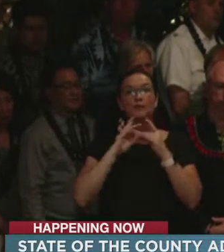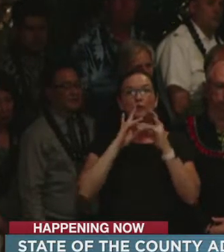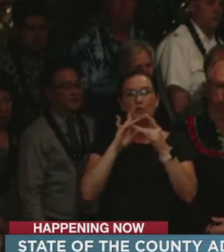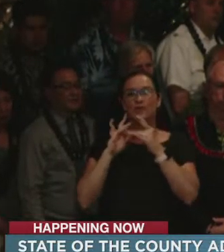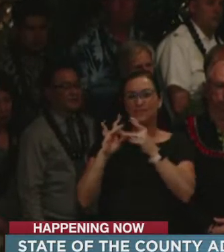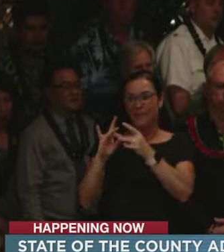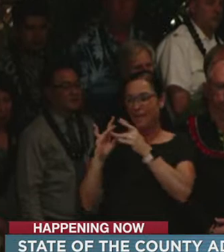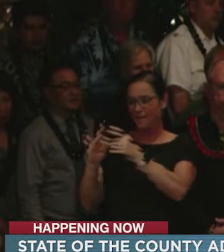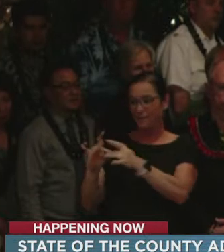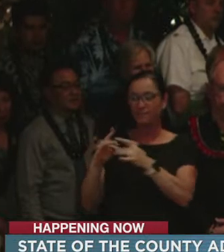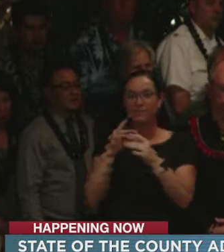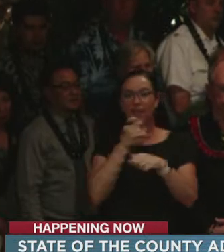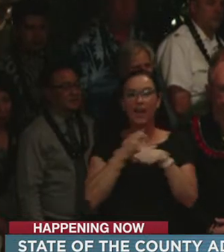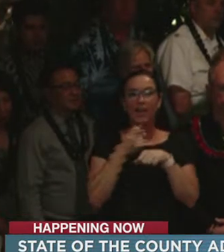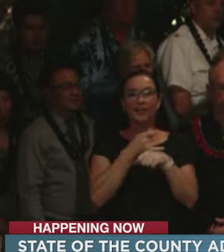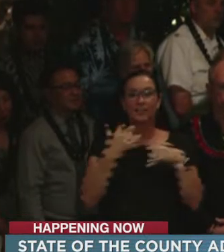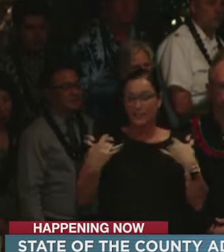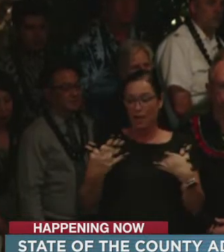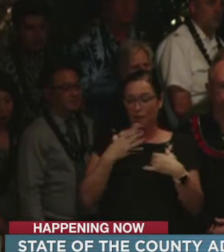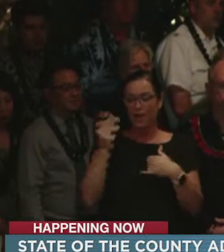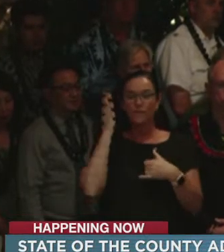requires consistent network,